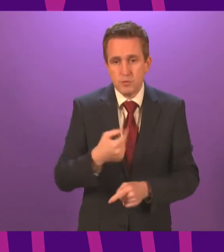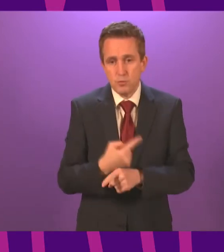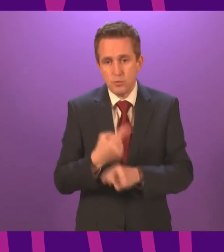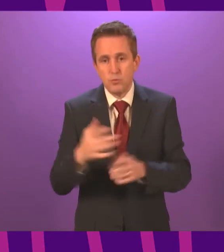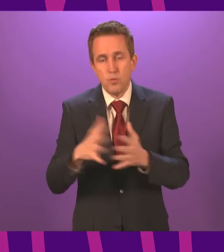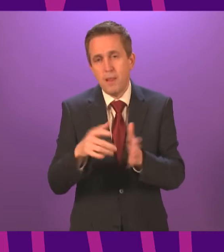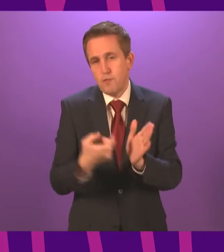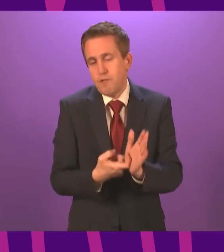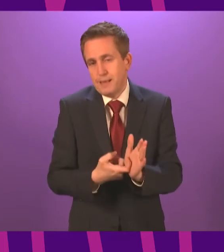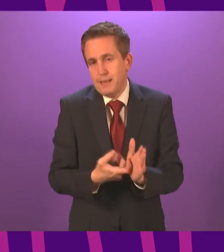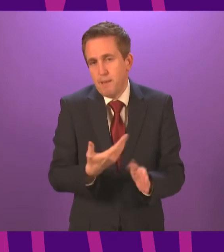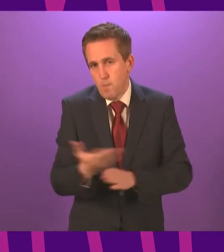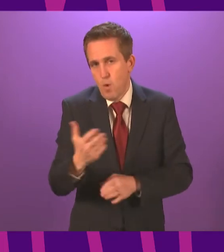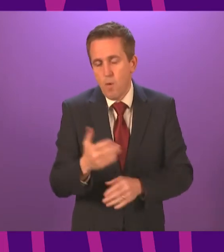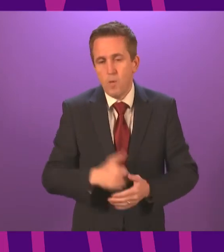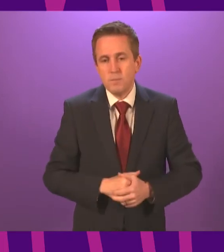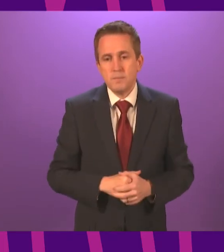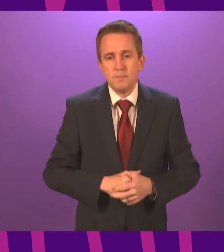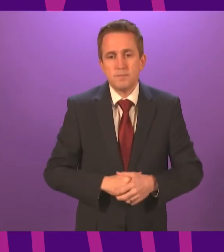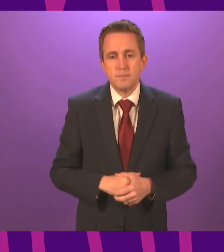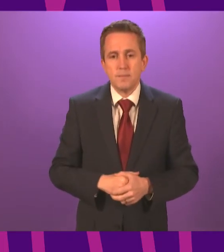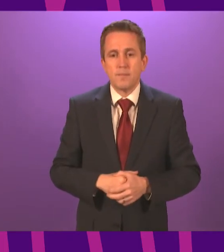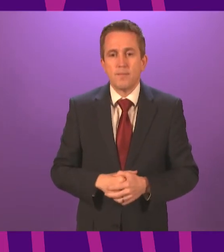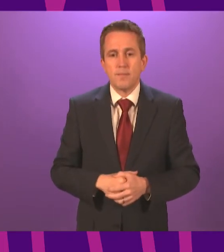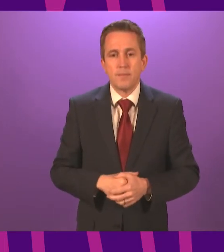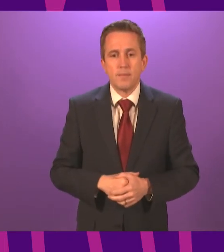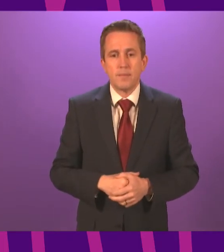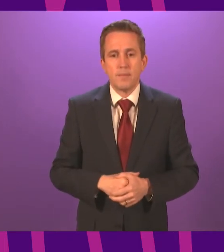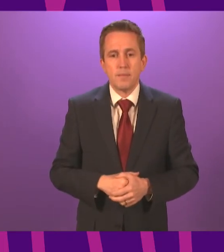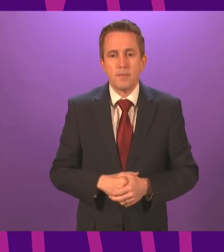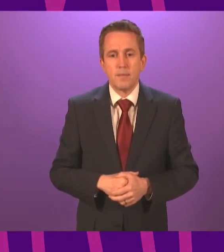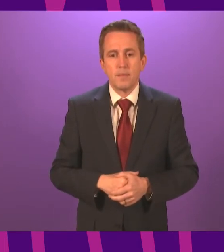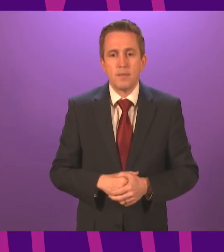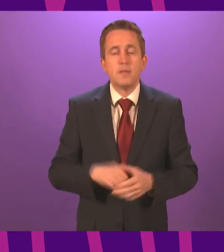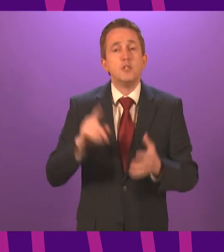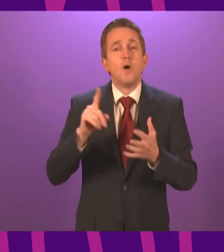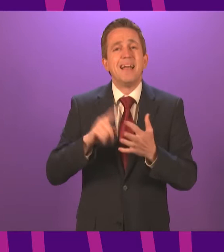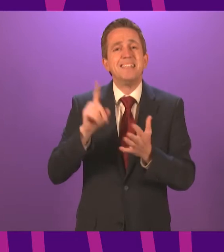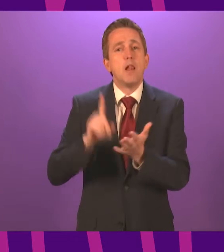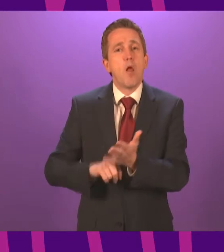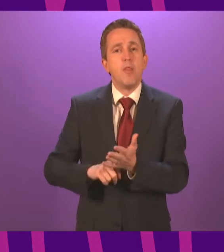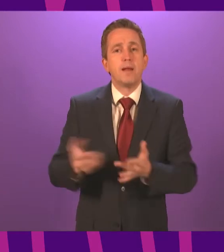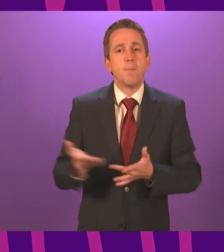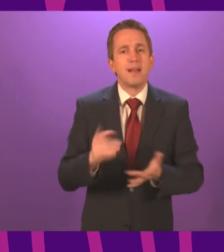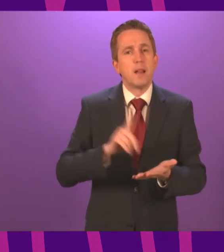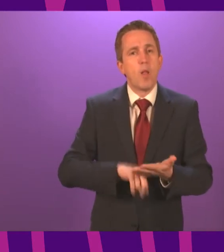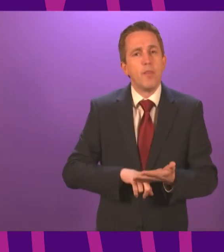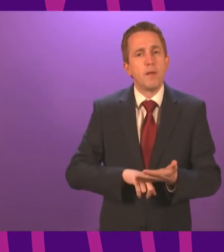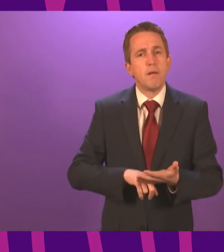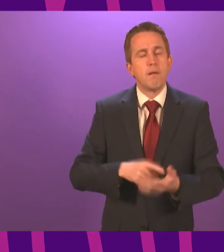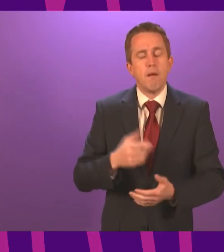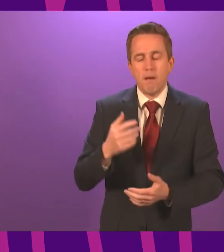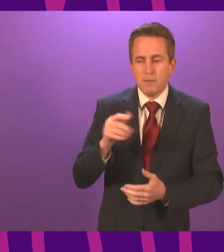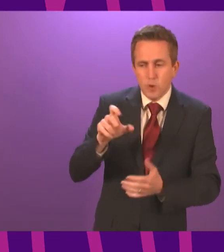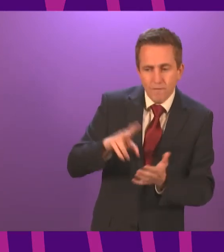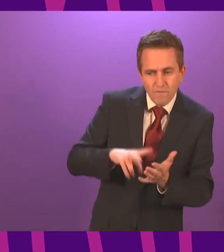him for raising the issue that he has done. So East Lothian and Mid Lothian have seen consistent positive trends,